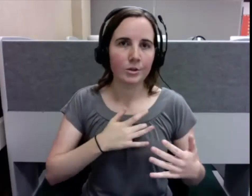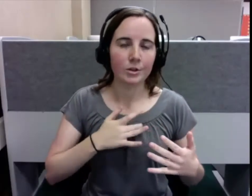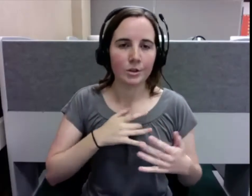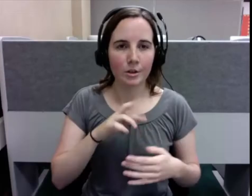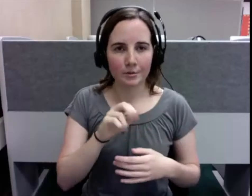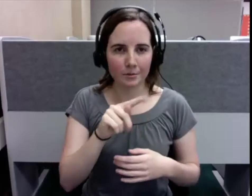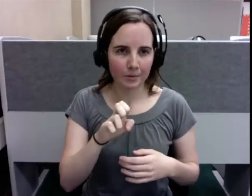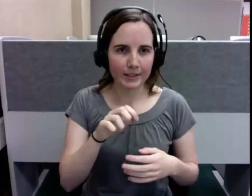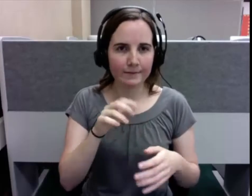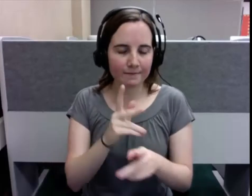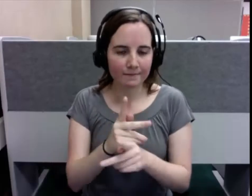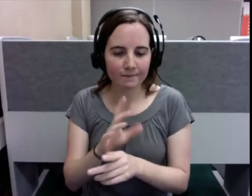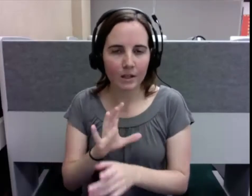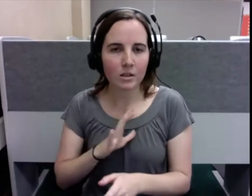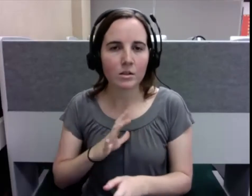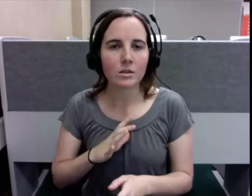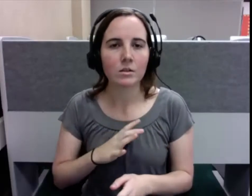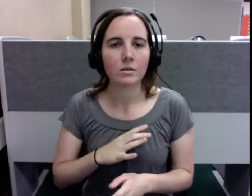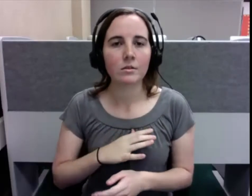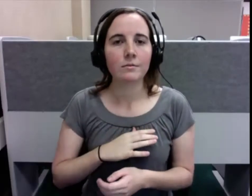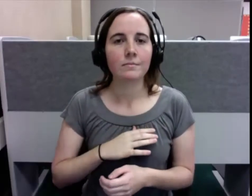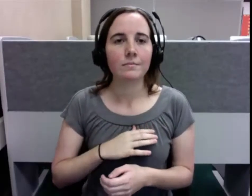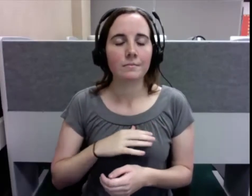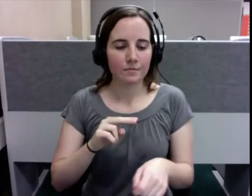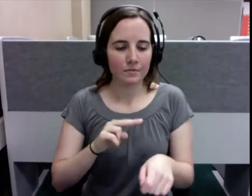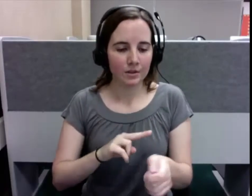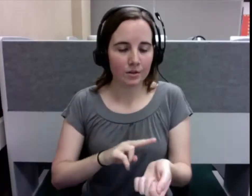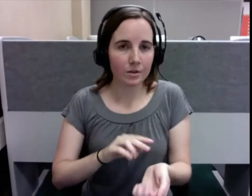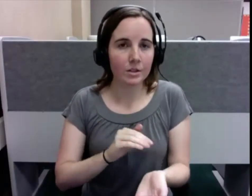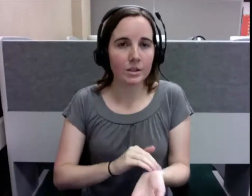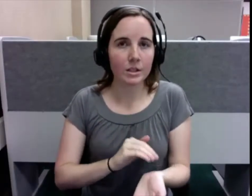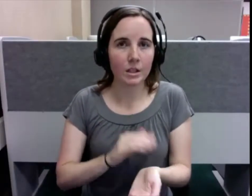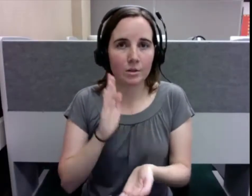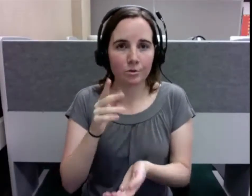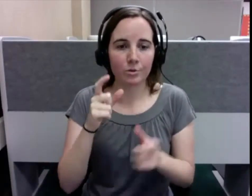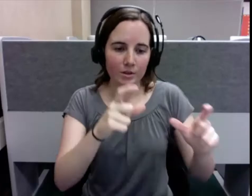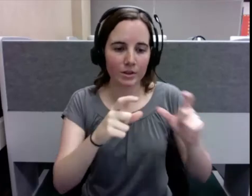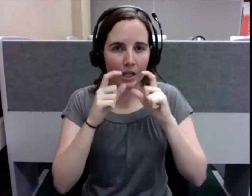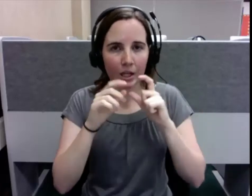have you insert a small bite block like this into your mouth, which you just gently bite with your